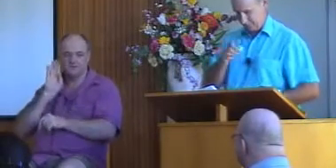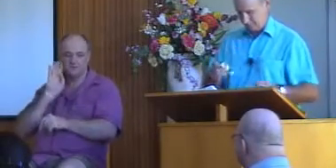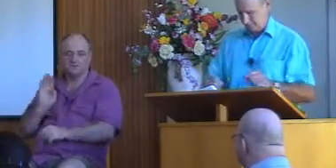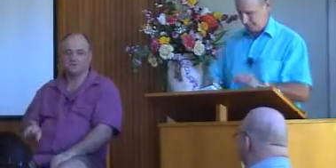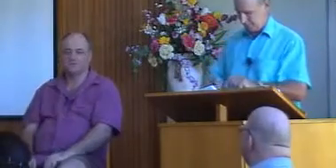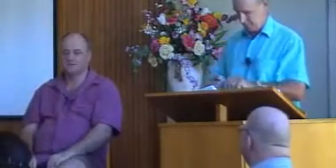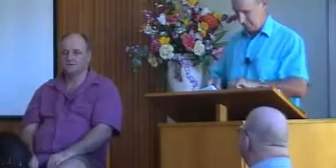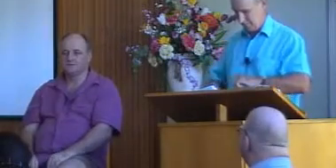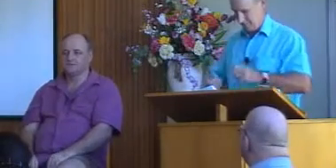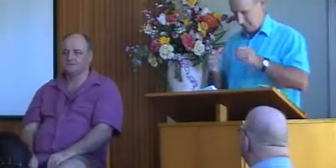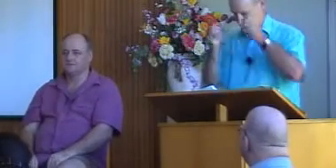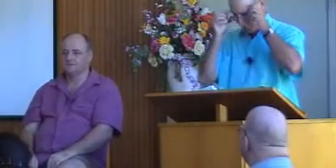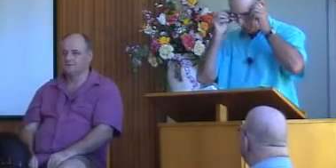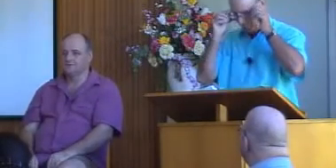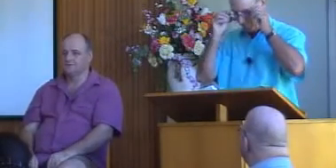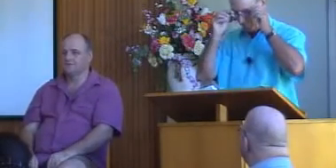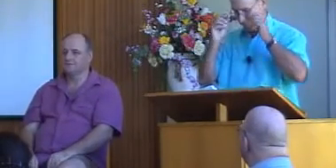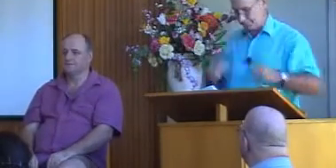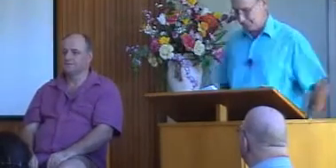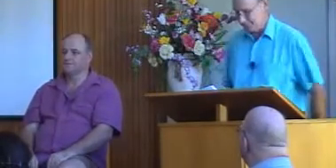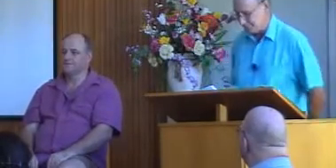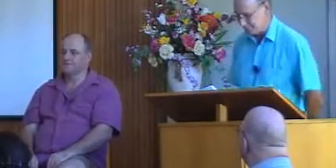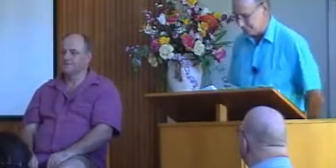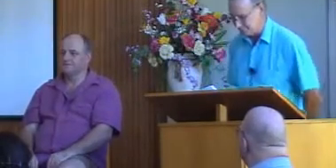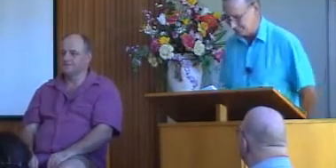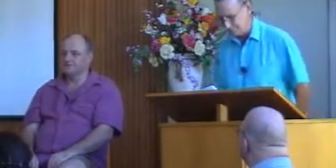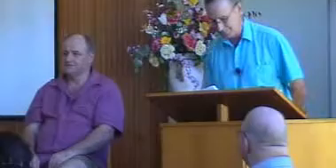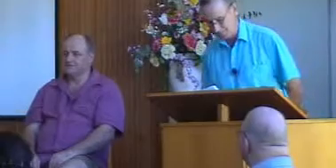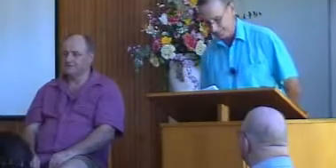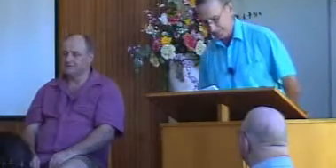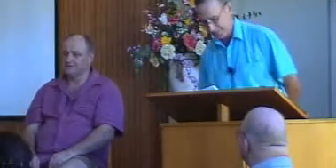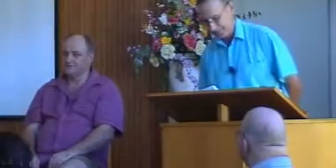hopefully it won't be too daunting.